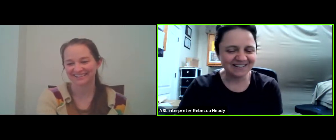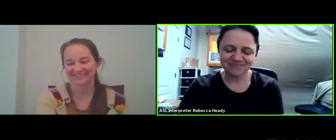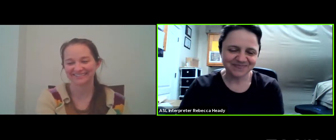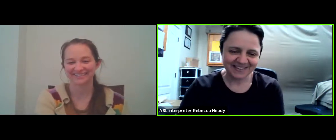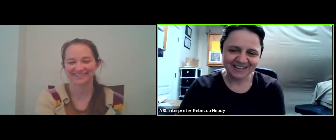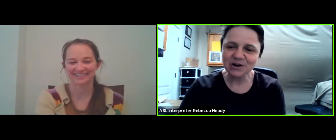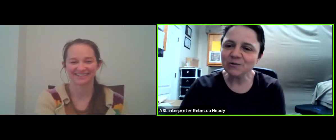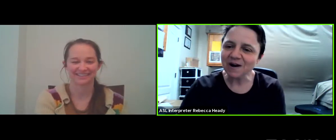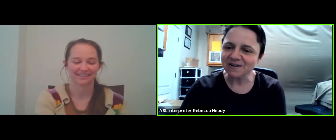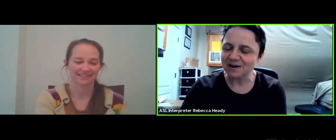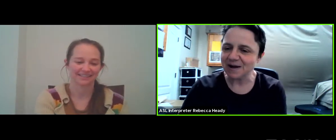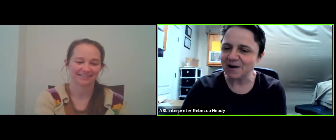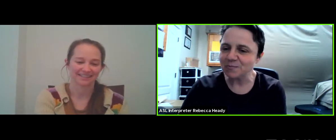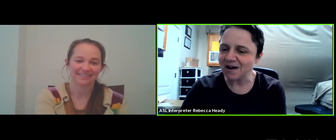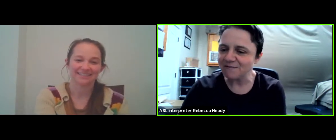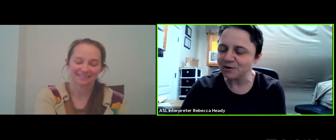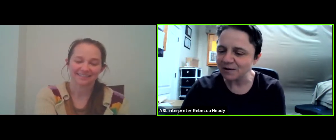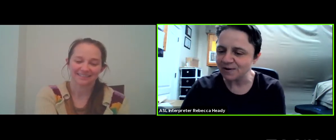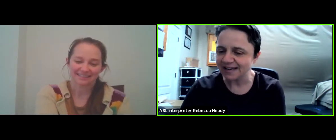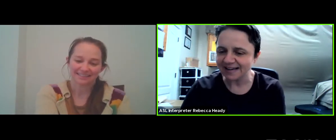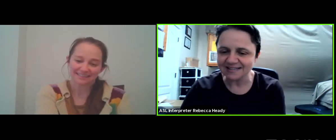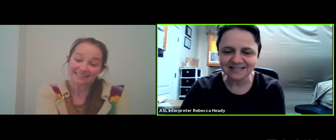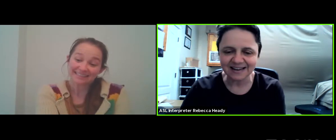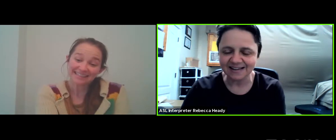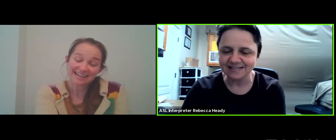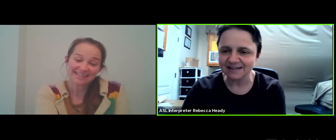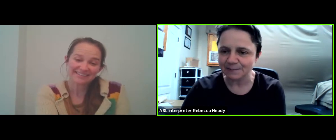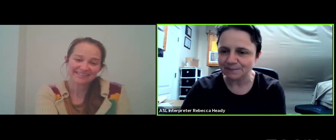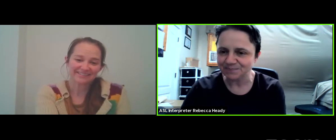Thank you. You're welcome. I hope you have a great